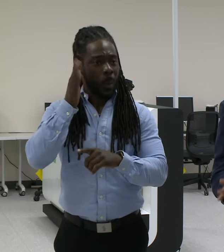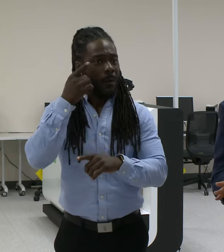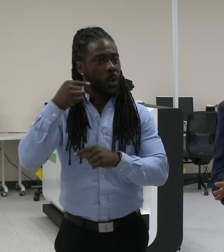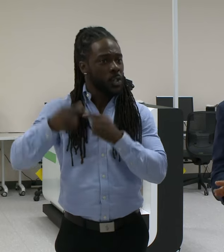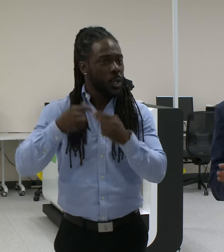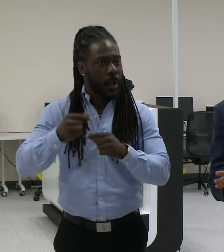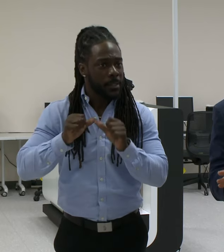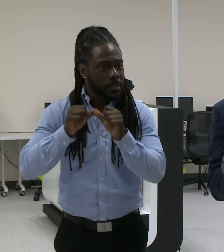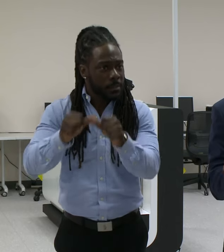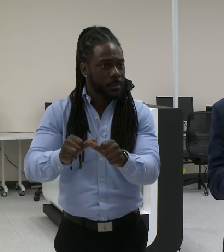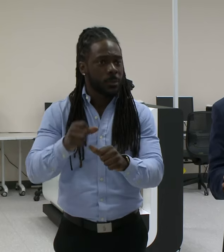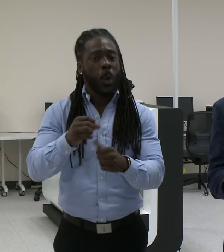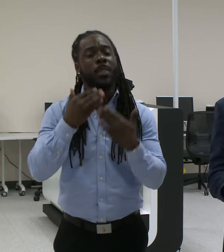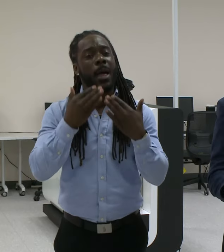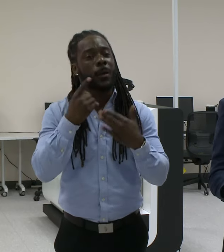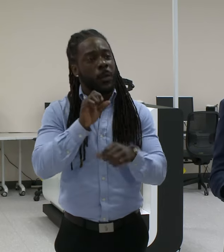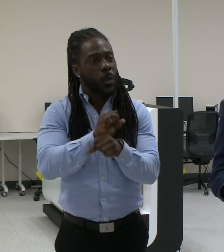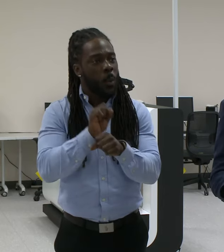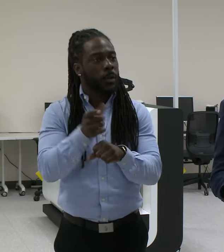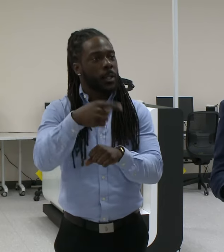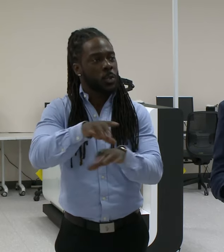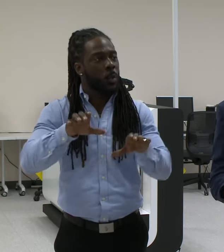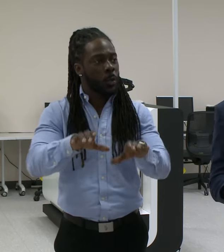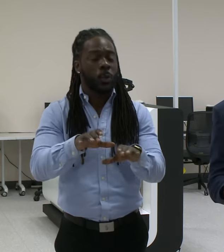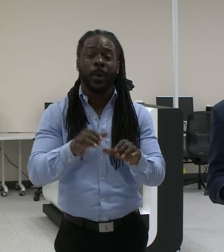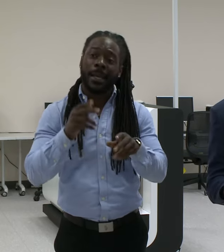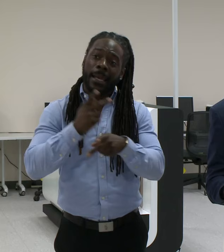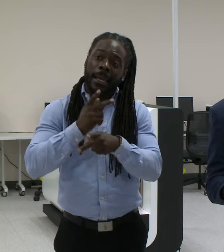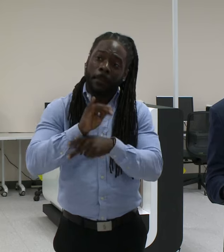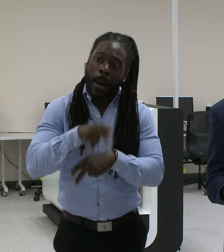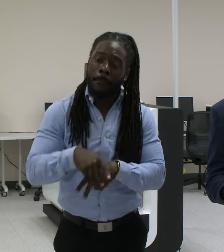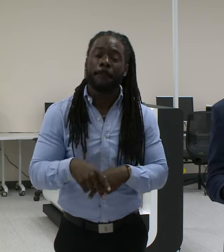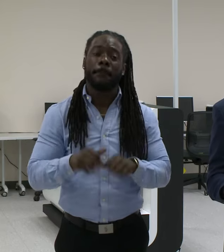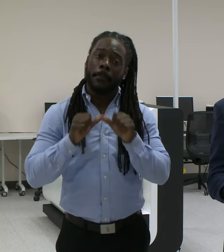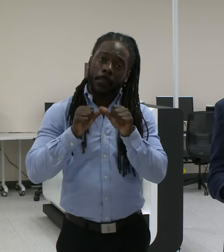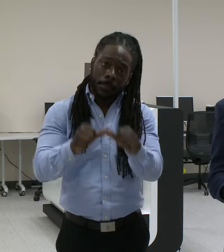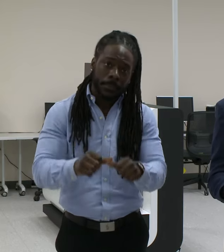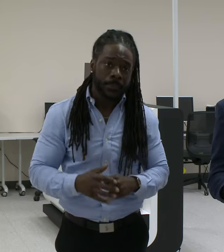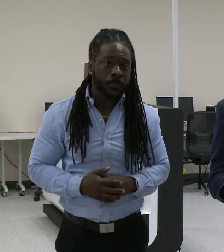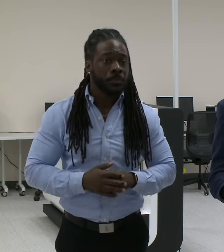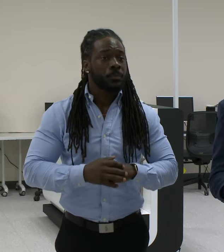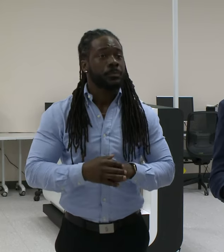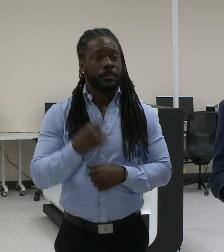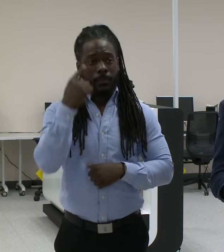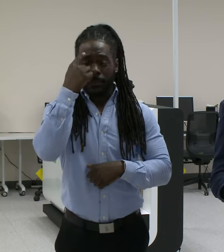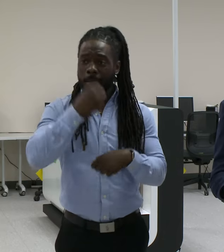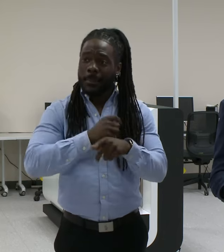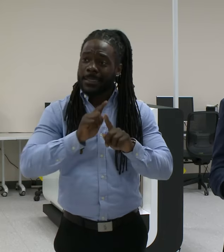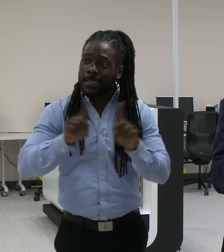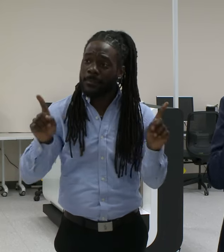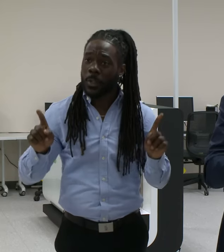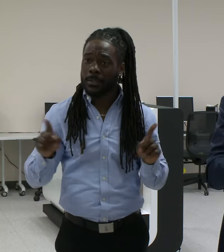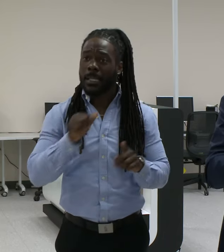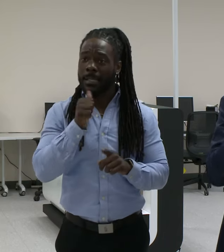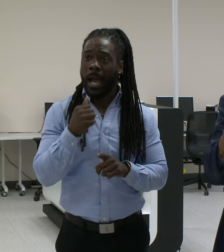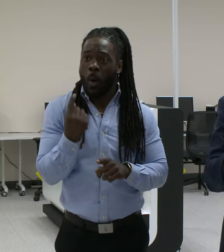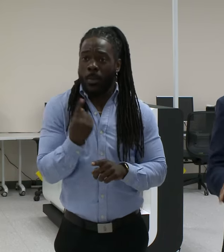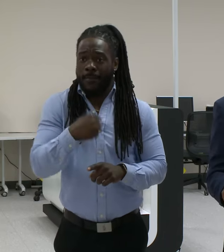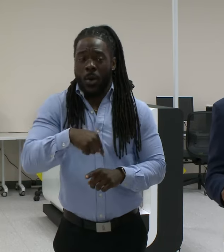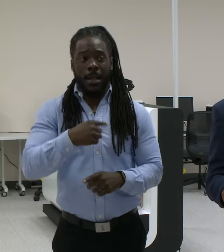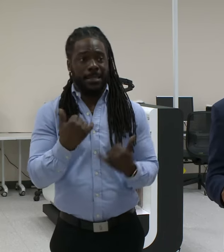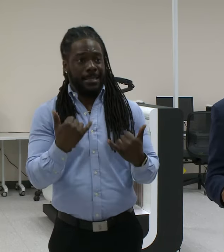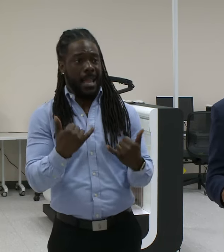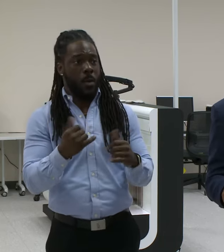So thank you for the work that you do. Keep it going. Keep it up. I think it makes a huge difference, not just for us